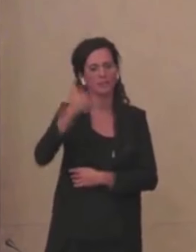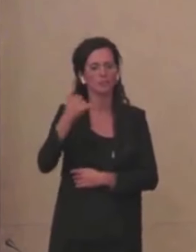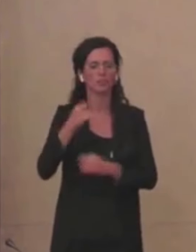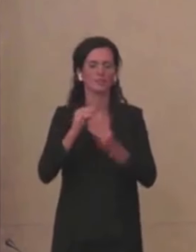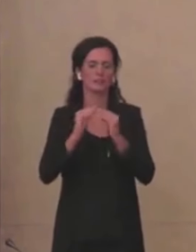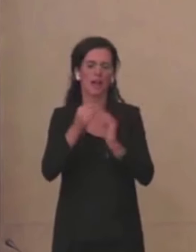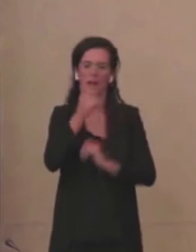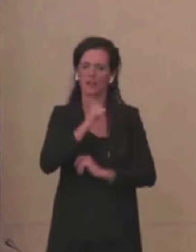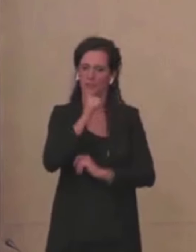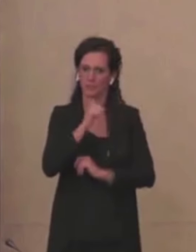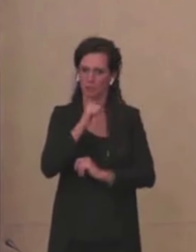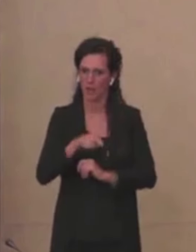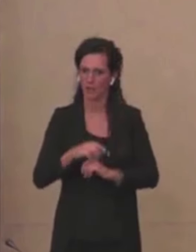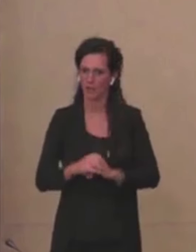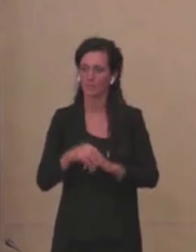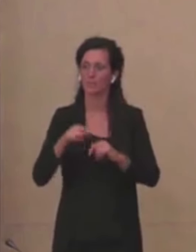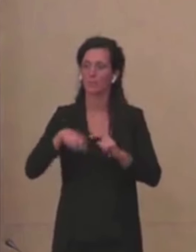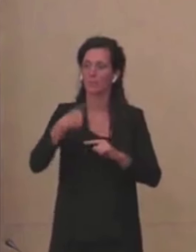Next slide.